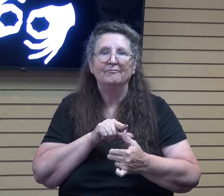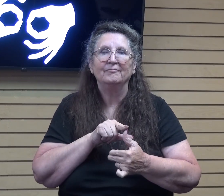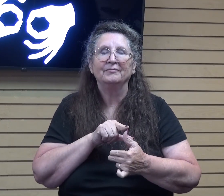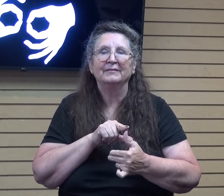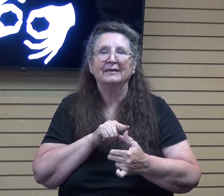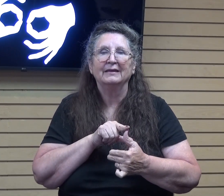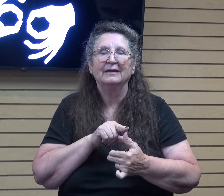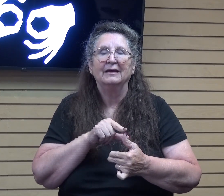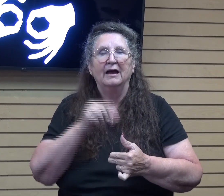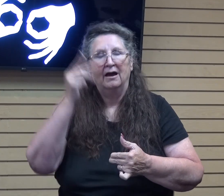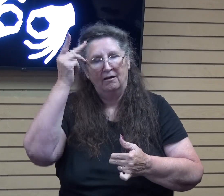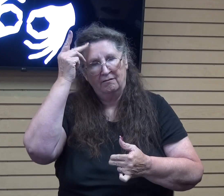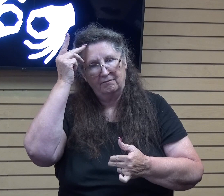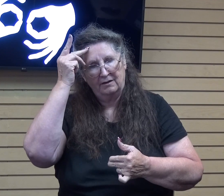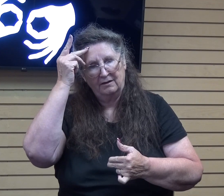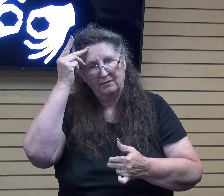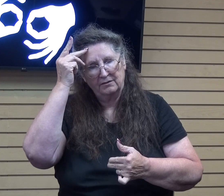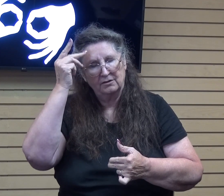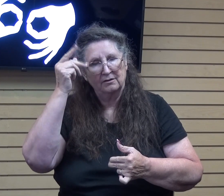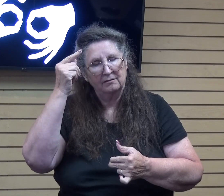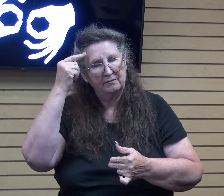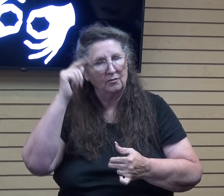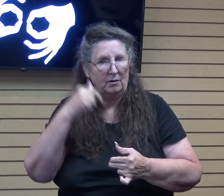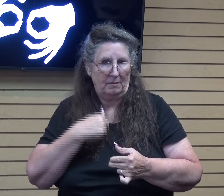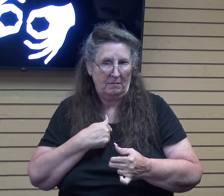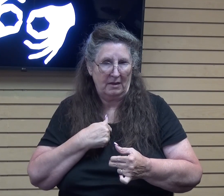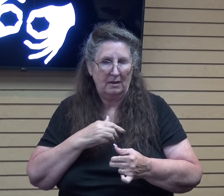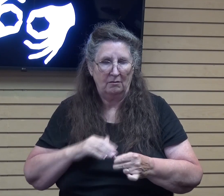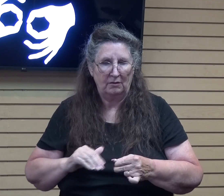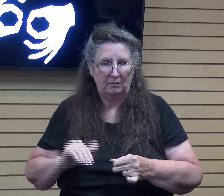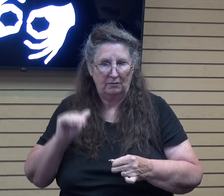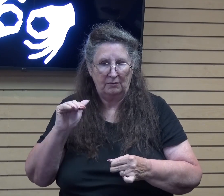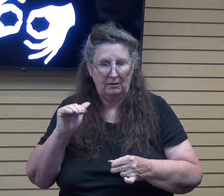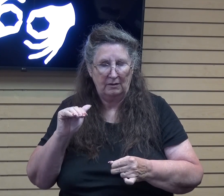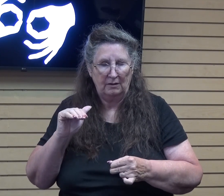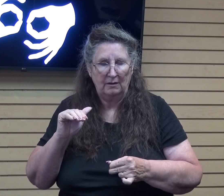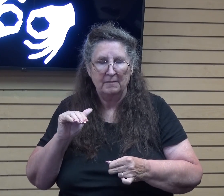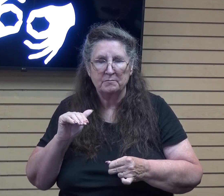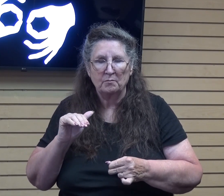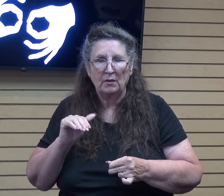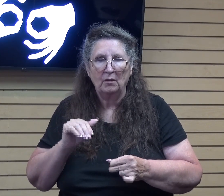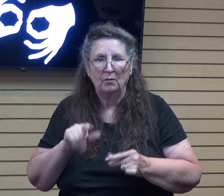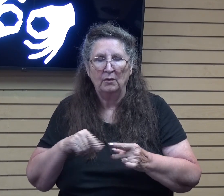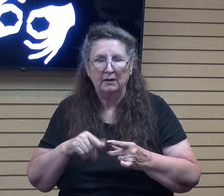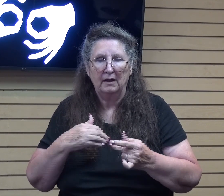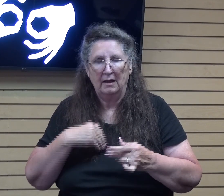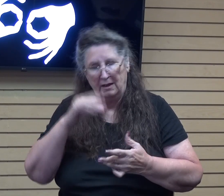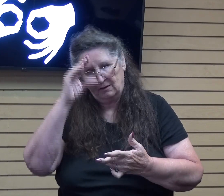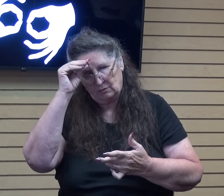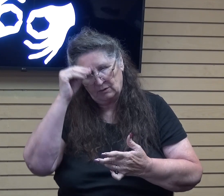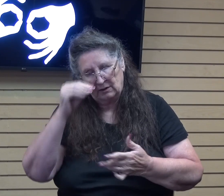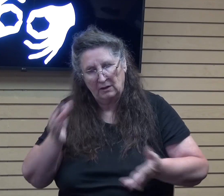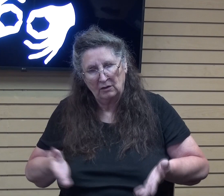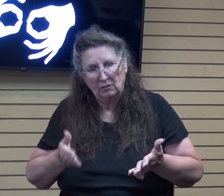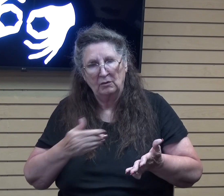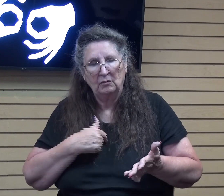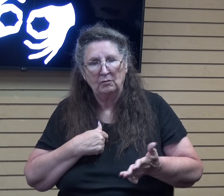A father figure in my life while I was raising the boys in their early days encouraged me with a profound statement that